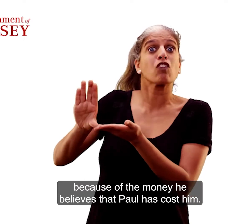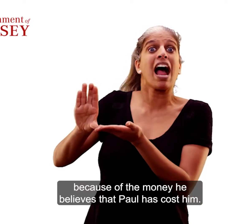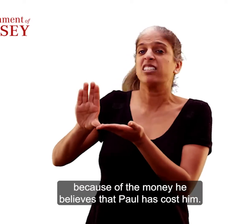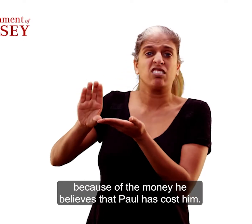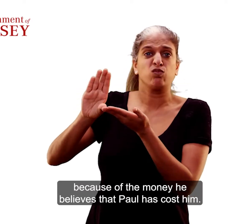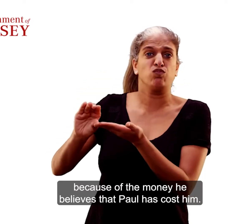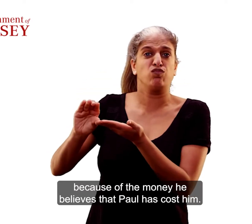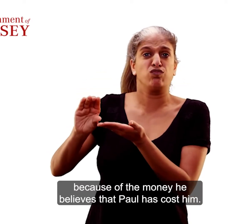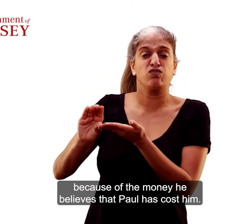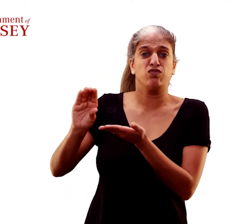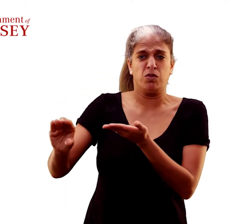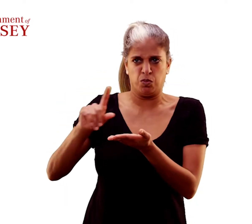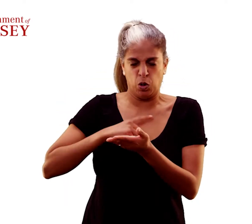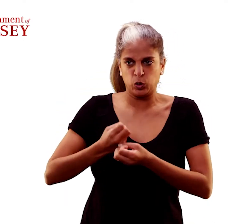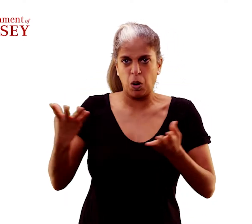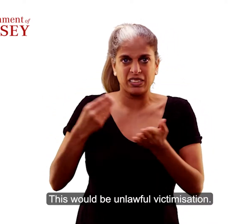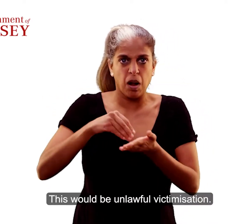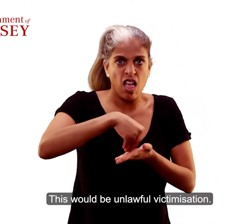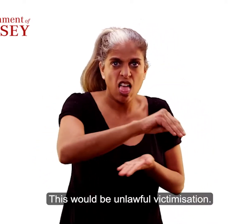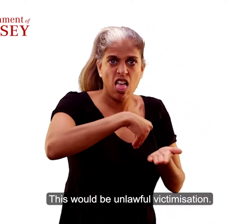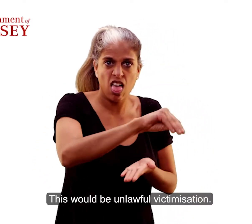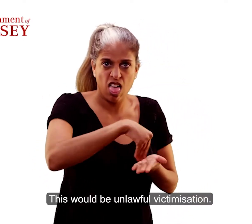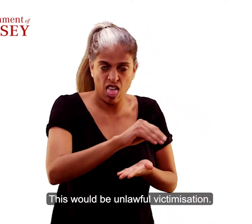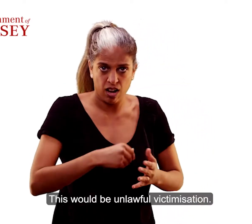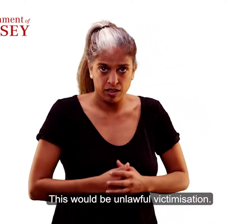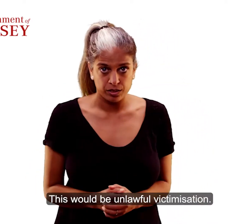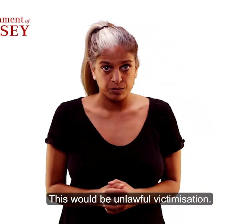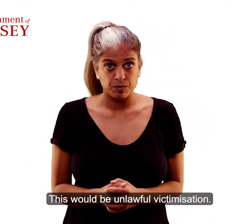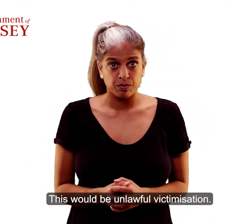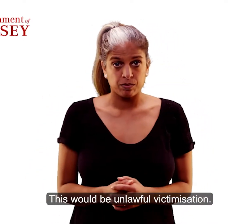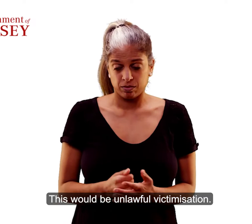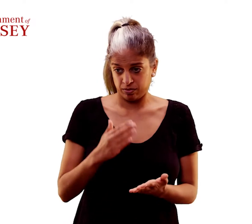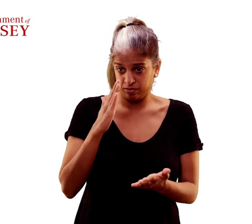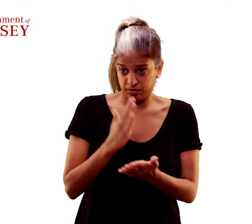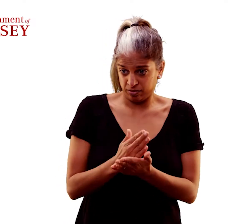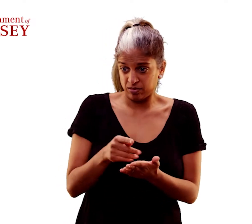that Paul has cost him. This would be unlawful victimisation.